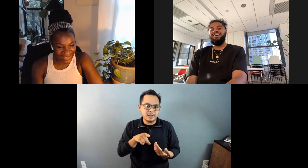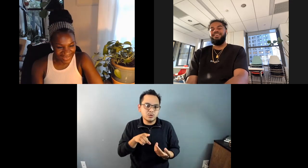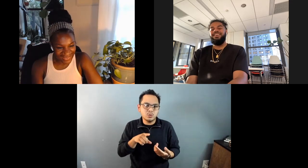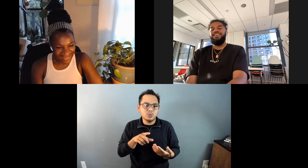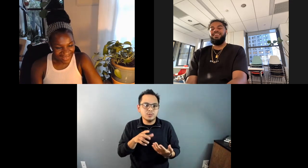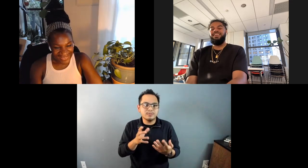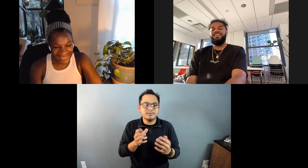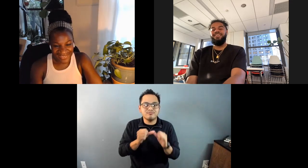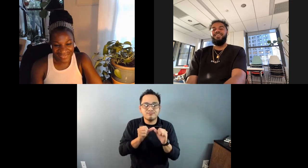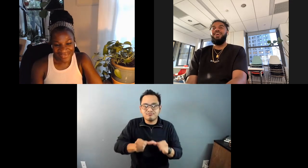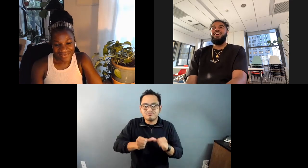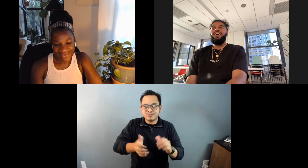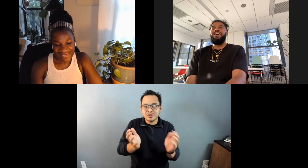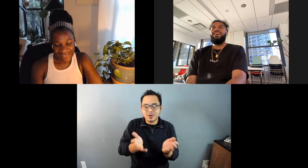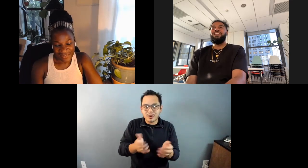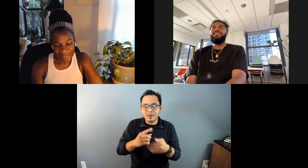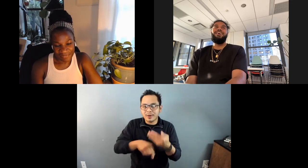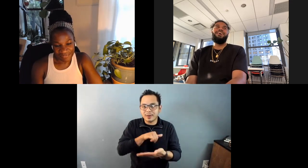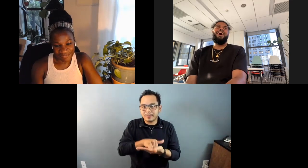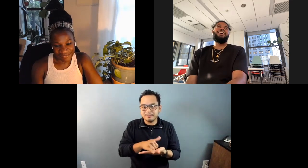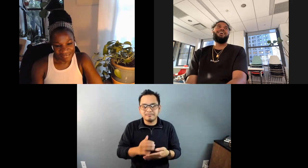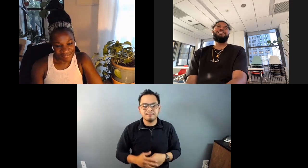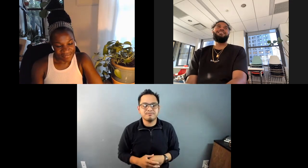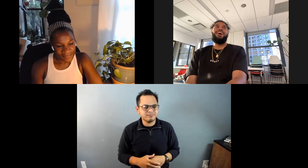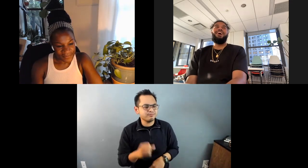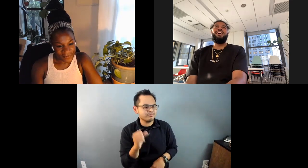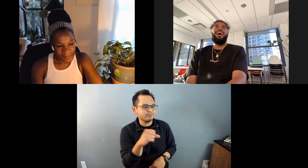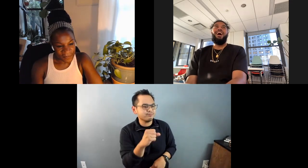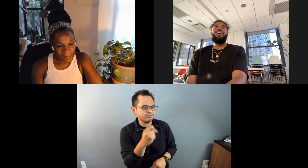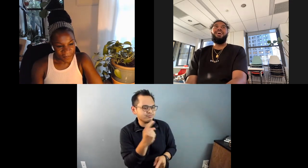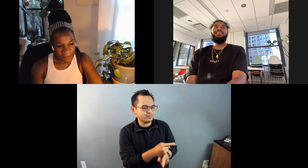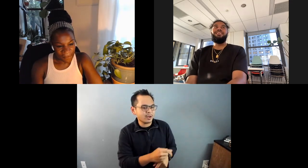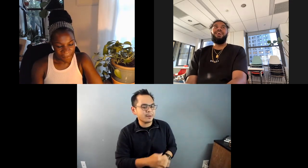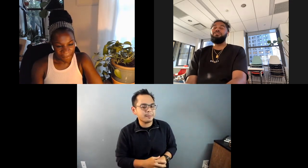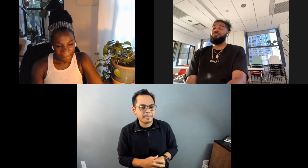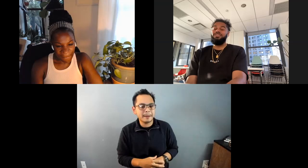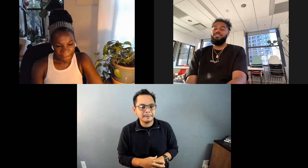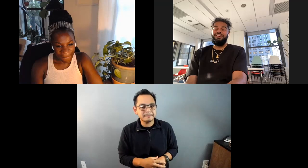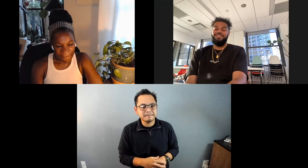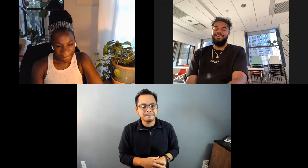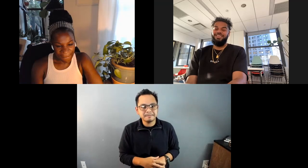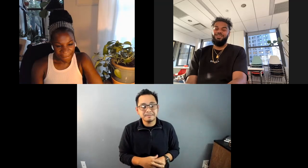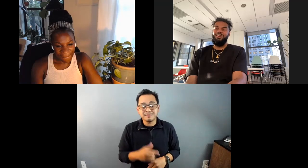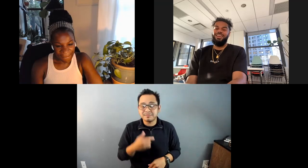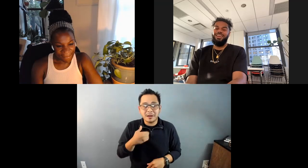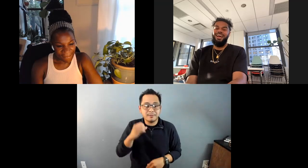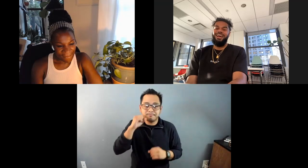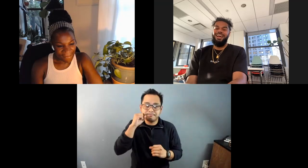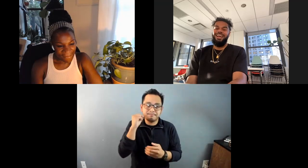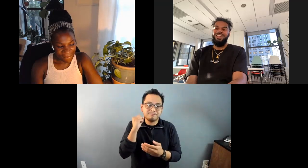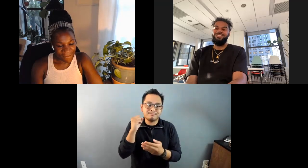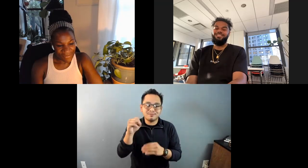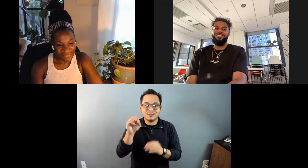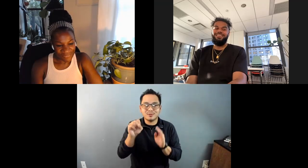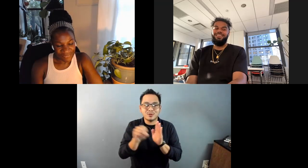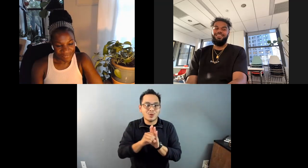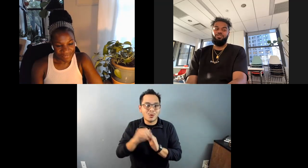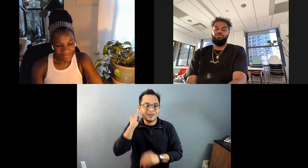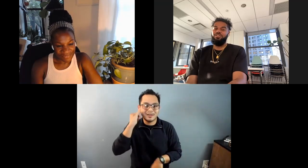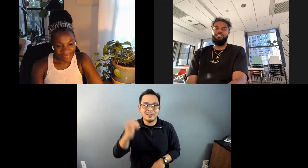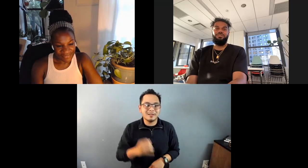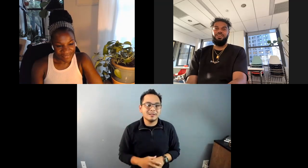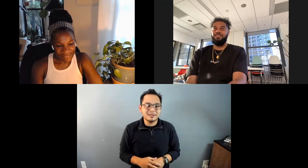she can clearly visualize that, like, I can do both, or you can be both of these things. And Anik's sister can be a hijabi, but Anik can be a head